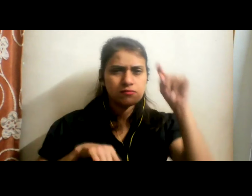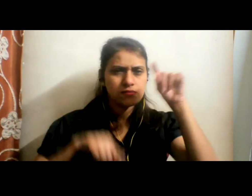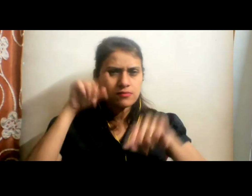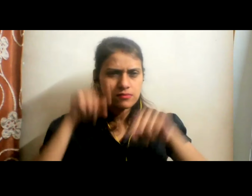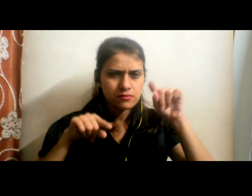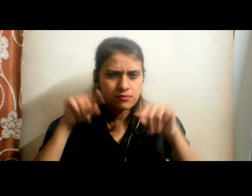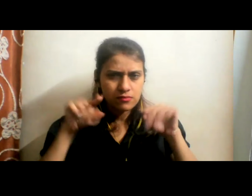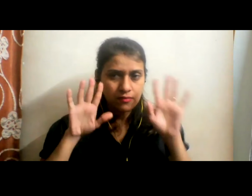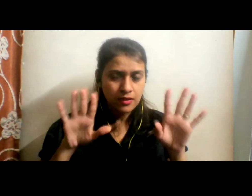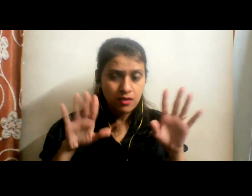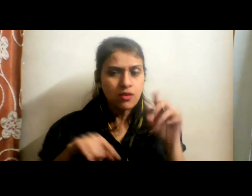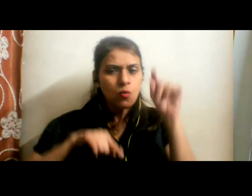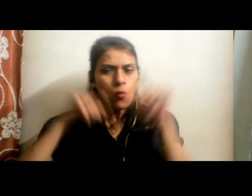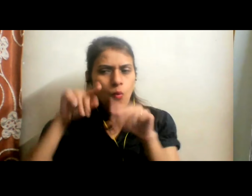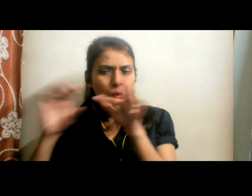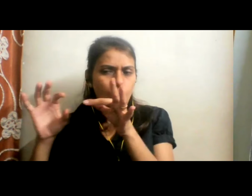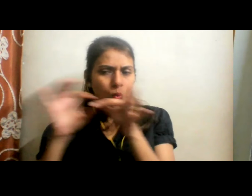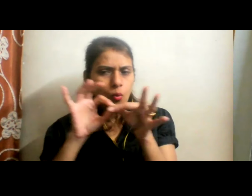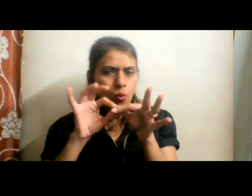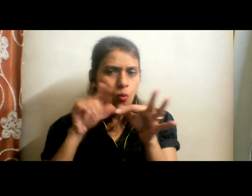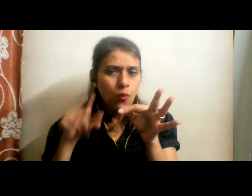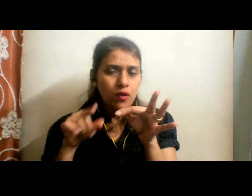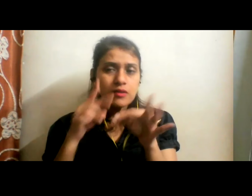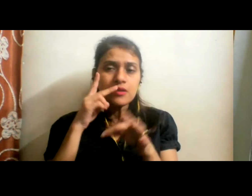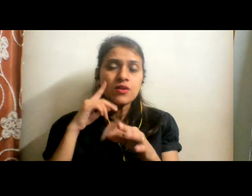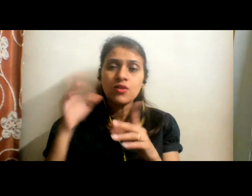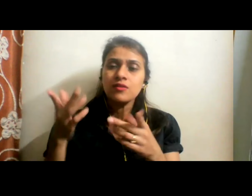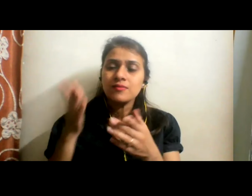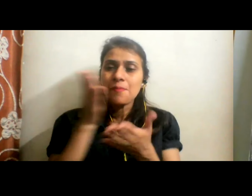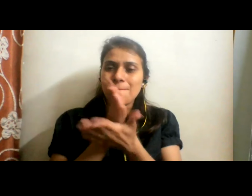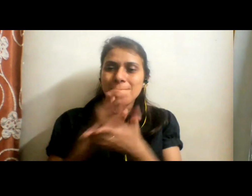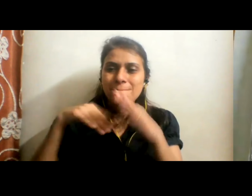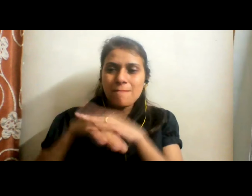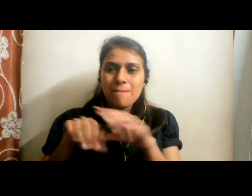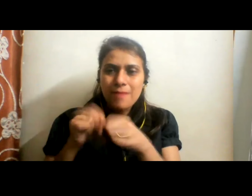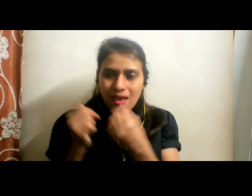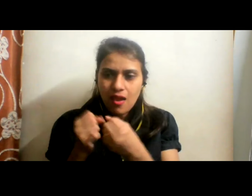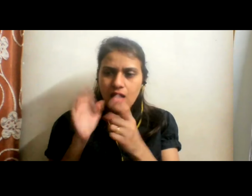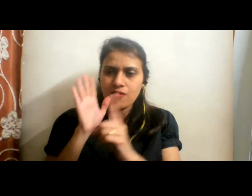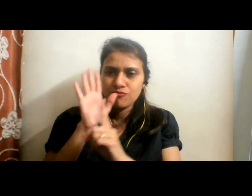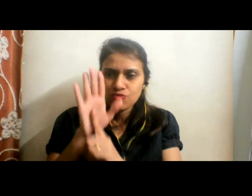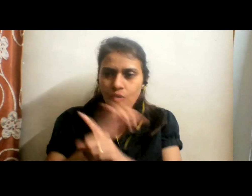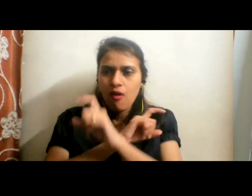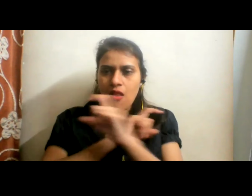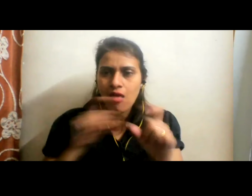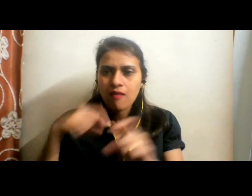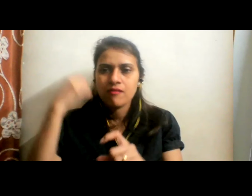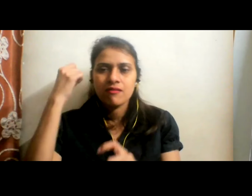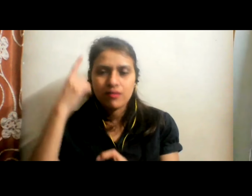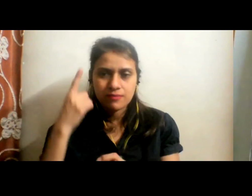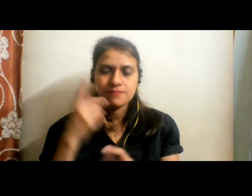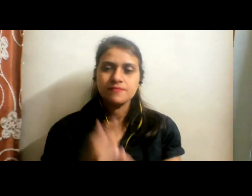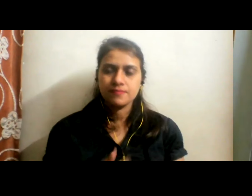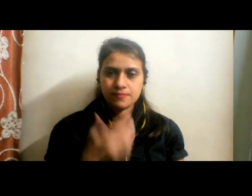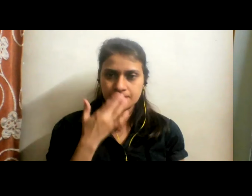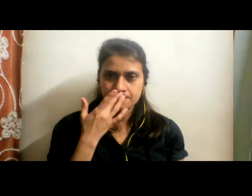the measurable constructs that marginality can be broken into. Income may be one construct. Access